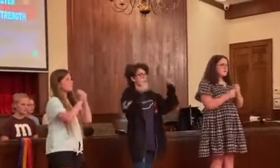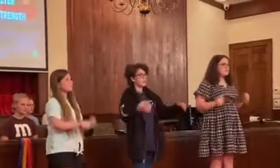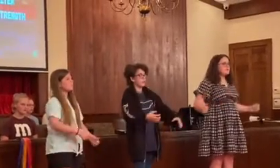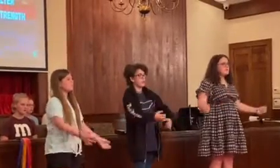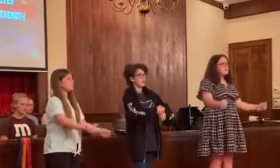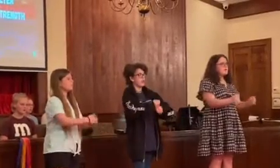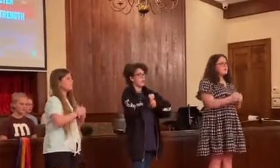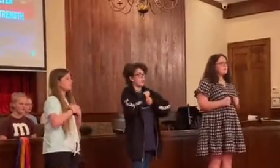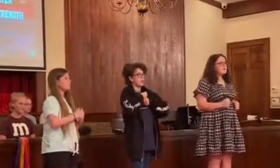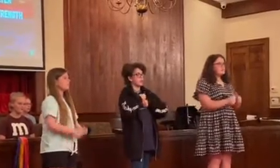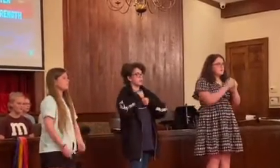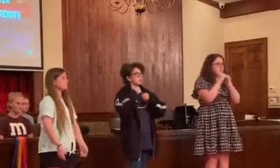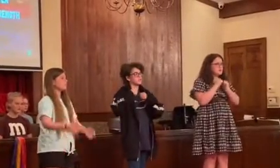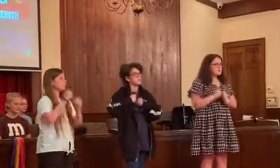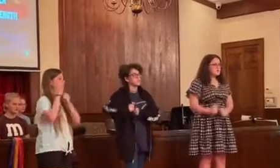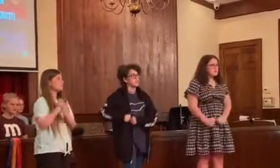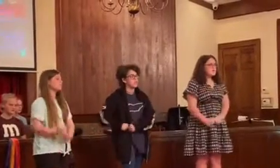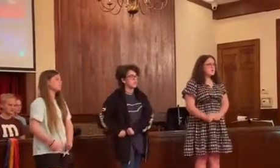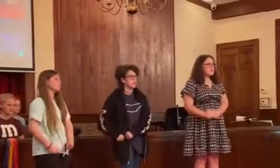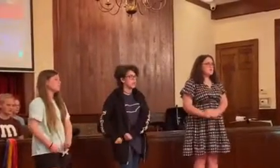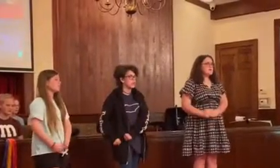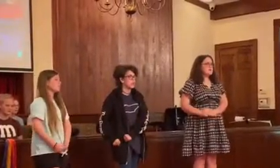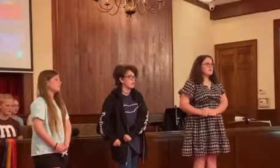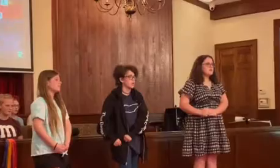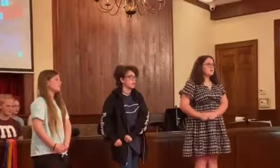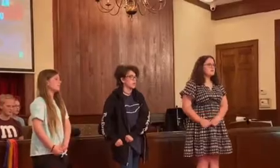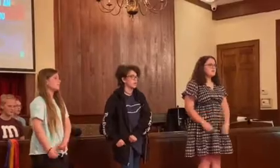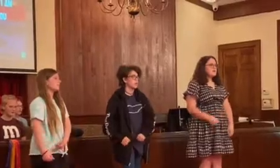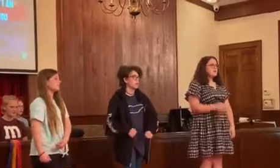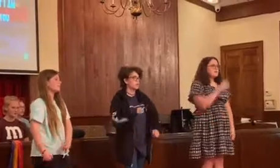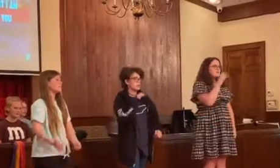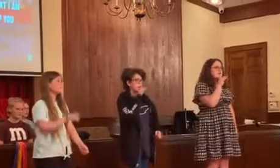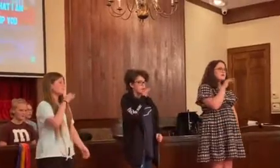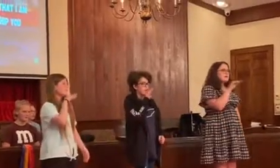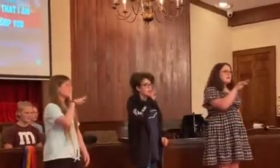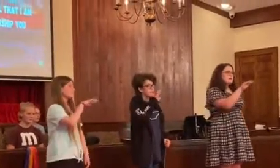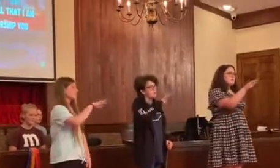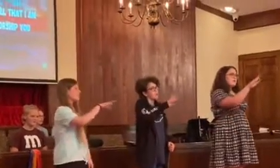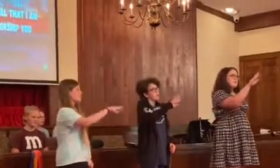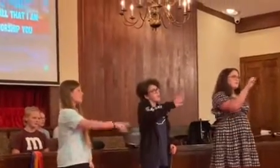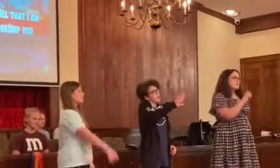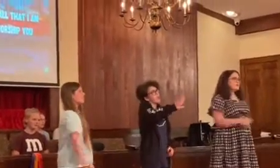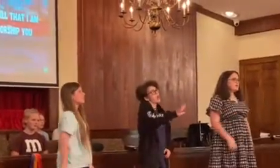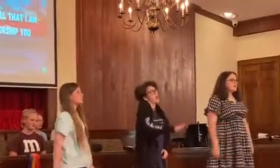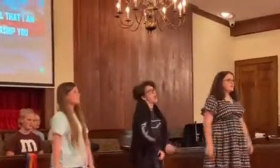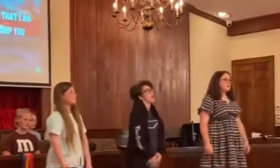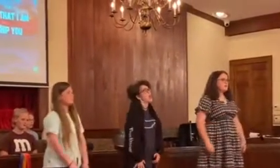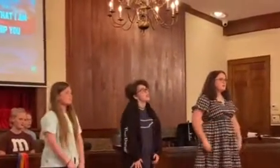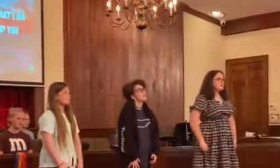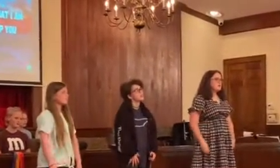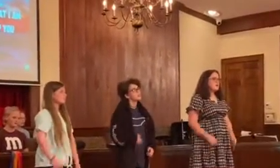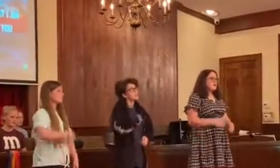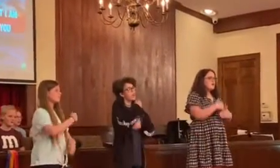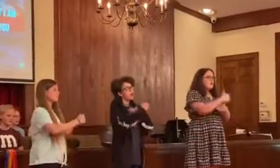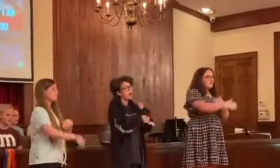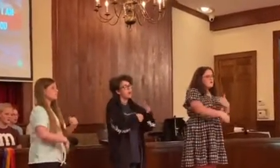of refuge and strength. Let every breath,